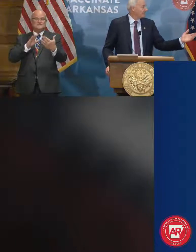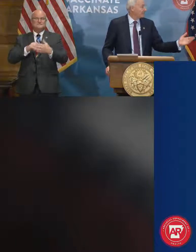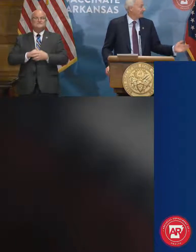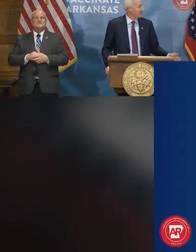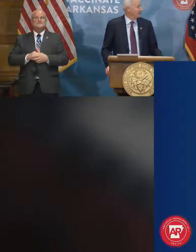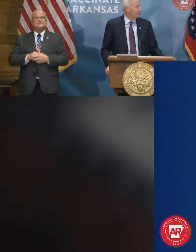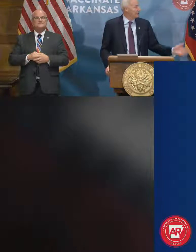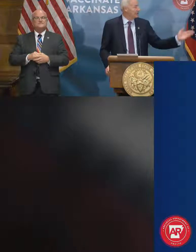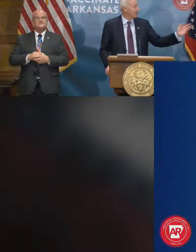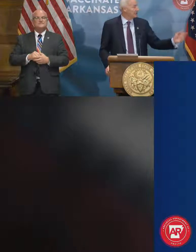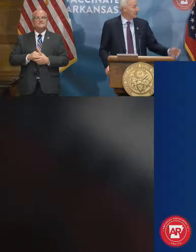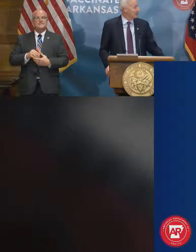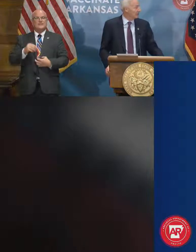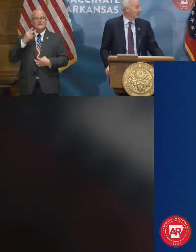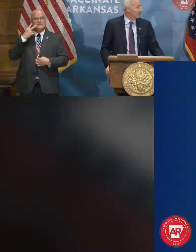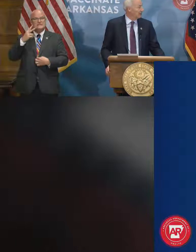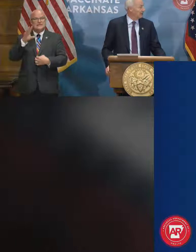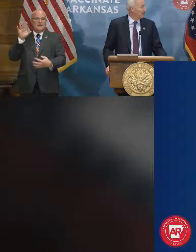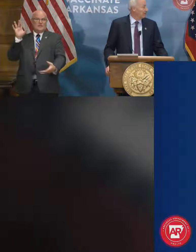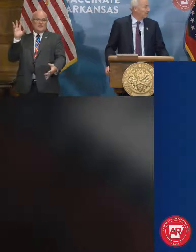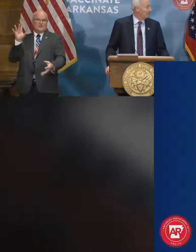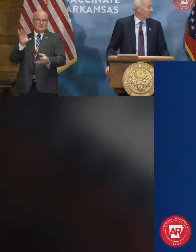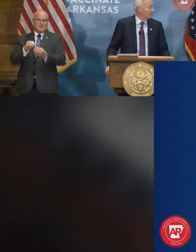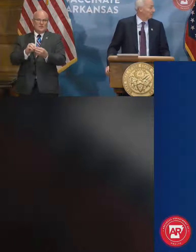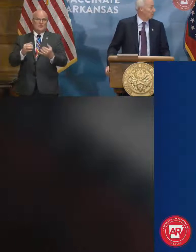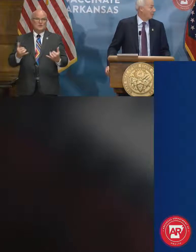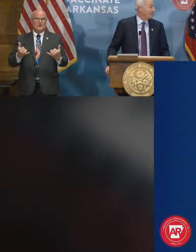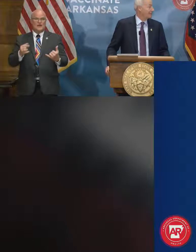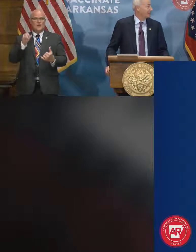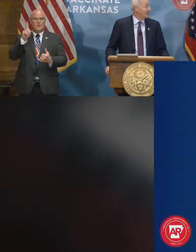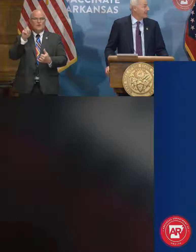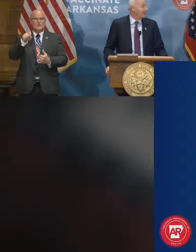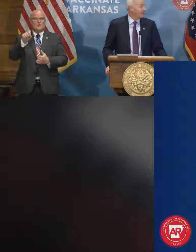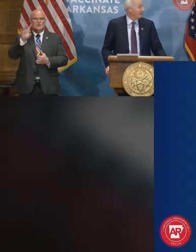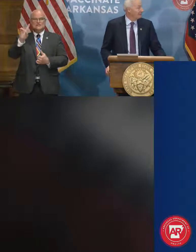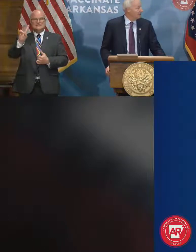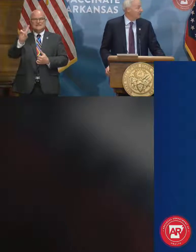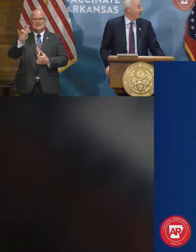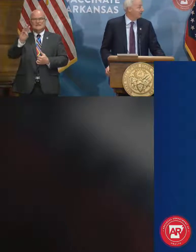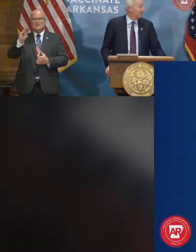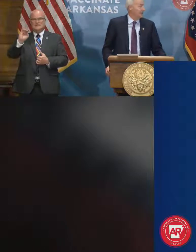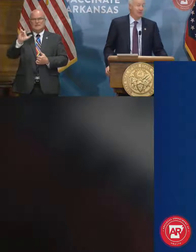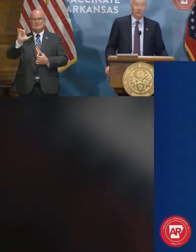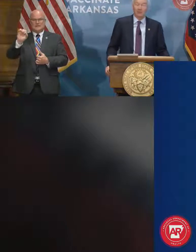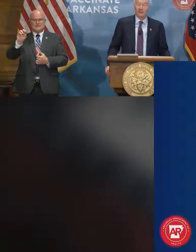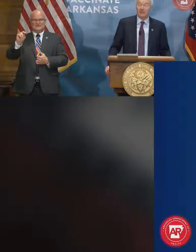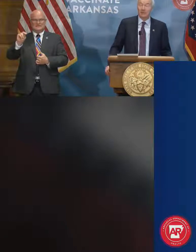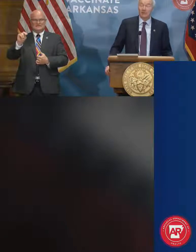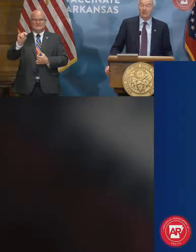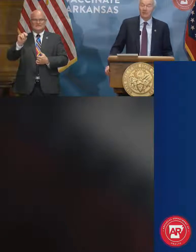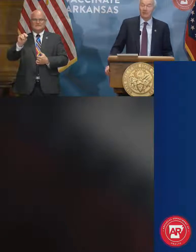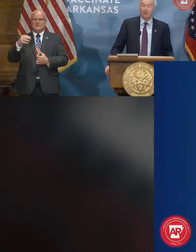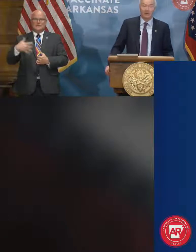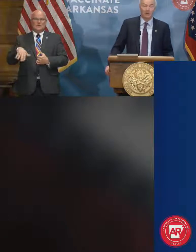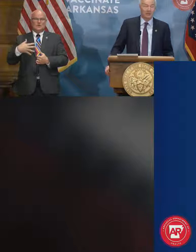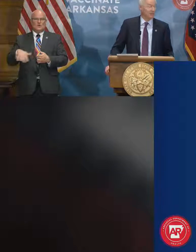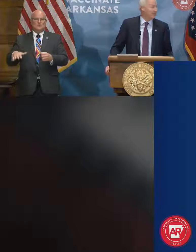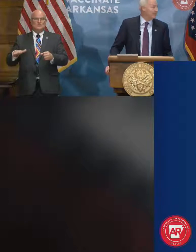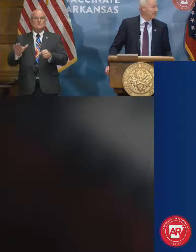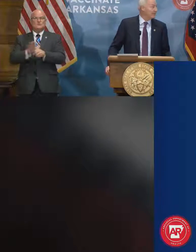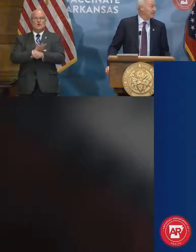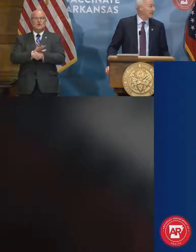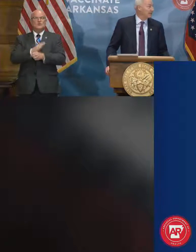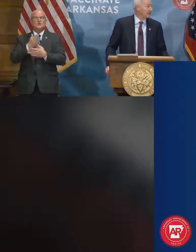And you can see the total now of 1.7 million totally or